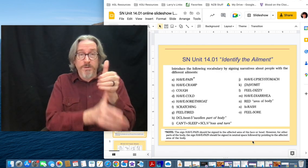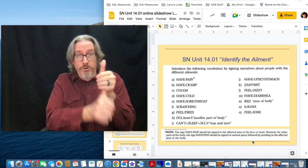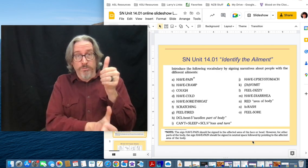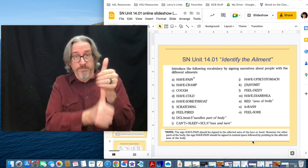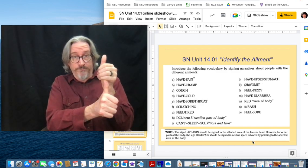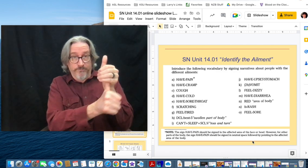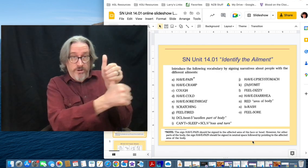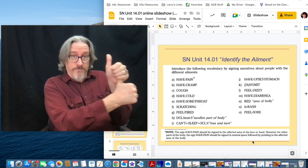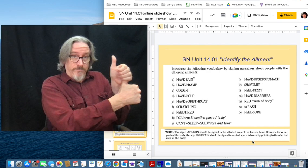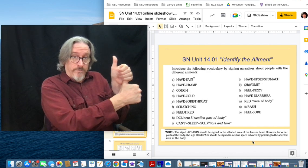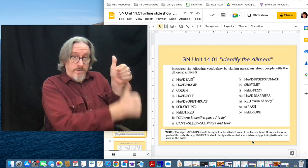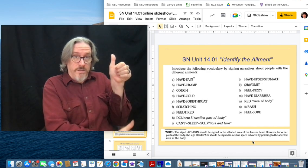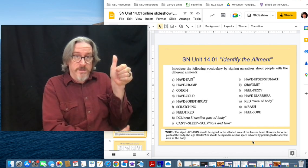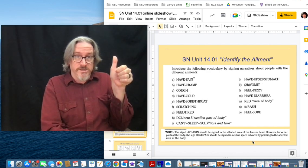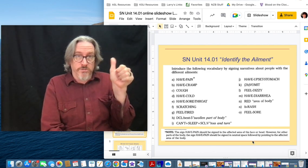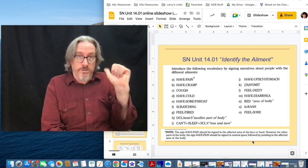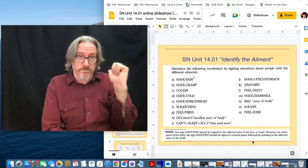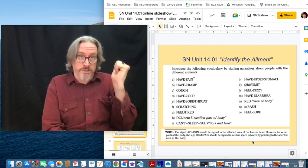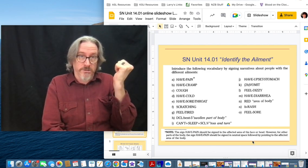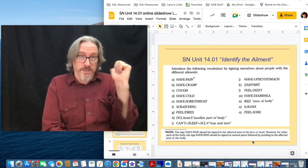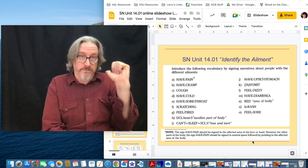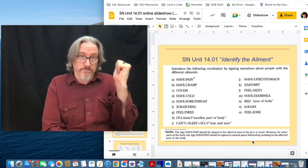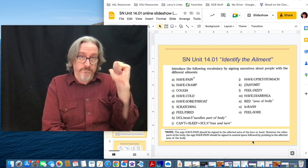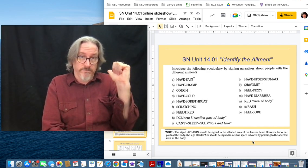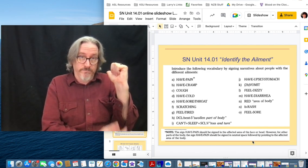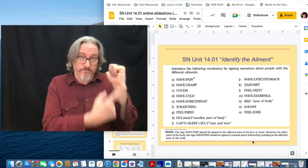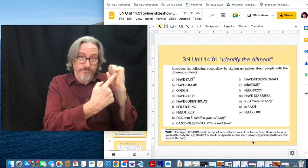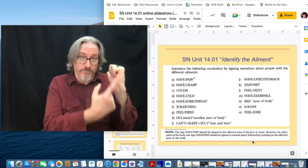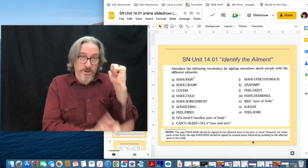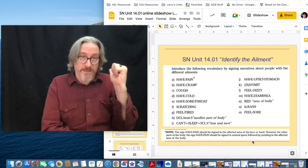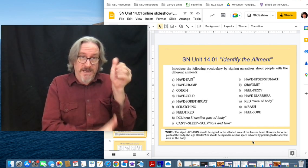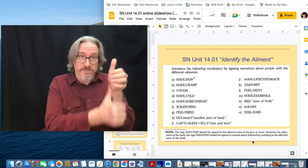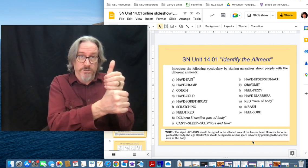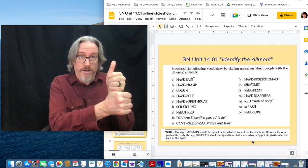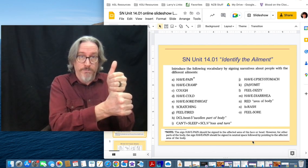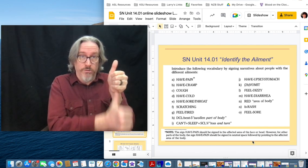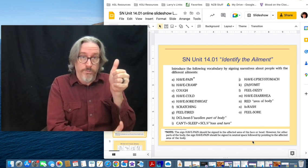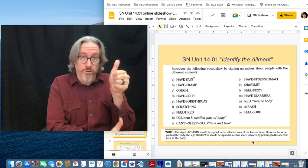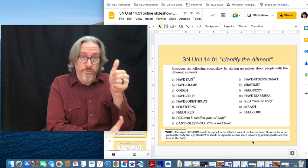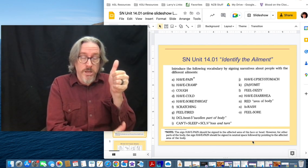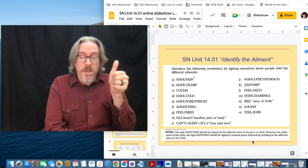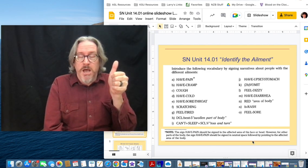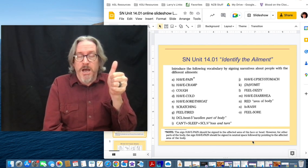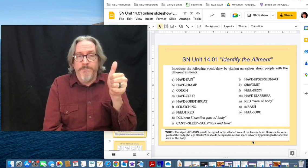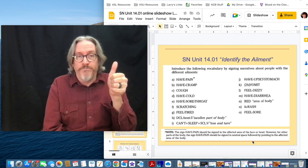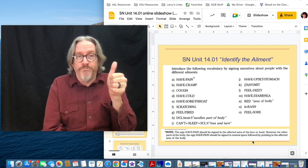poop, right? So clearly we know what that is. Okay, right? Poop.